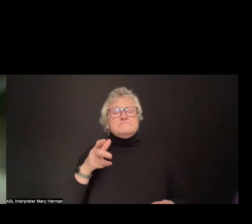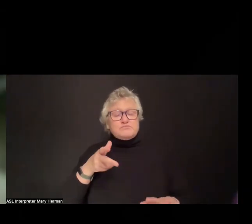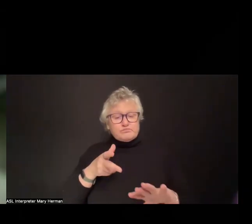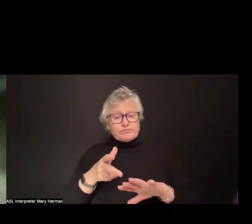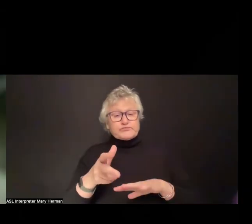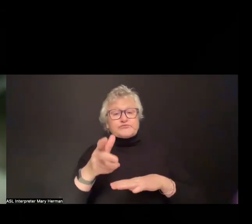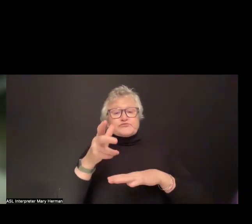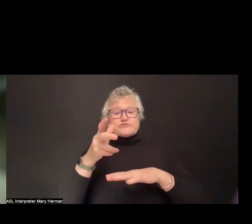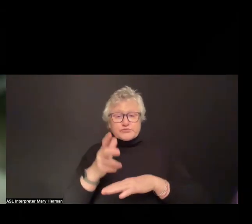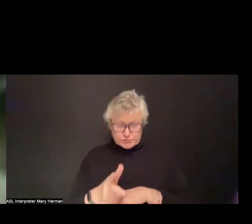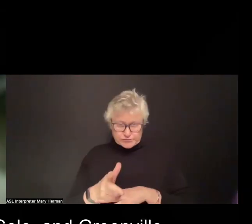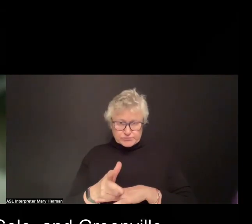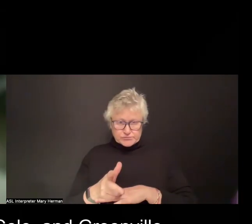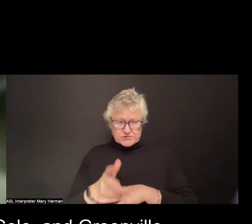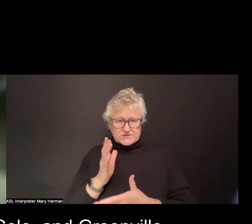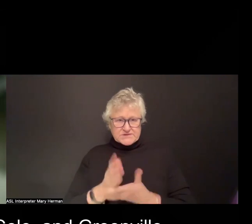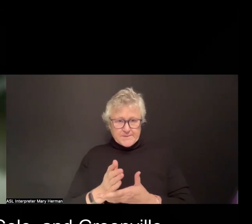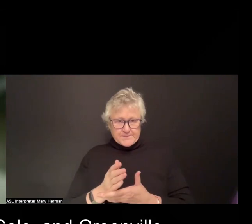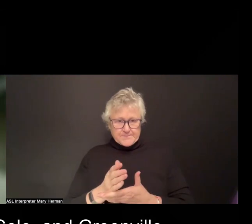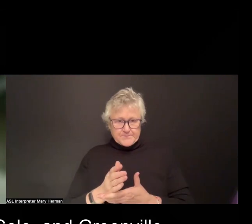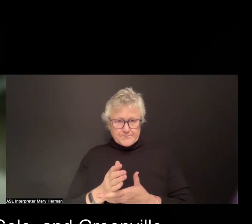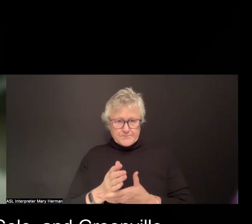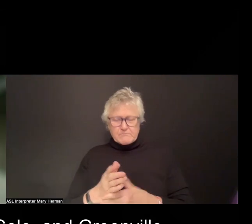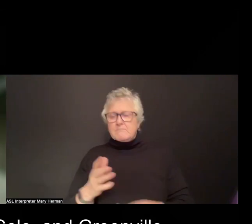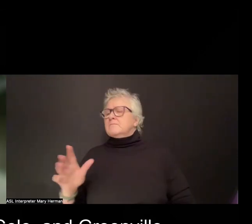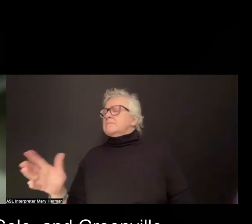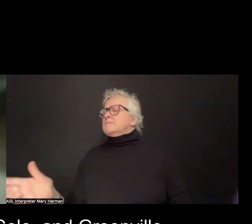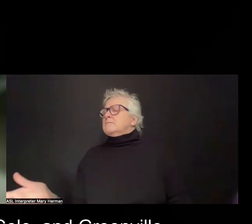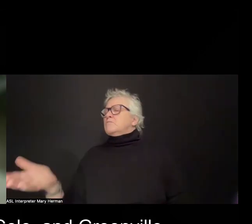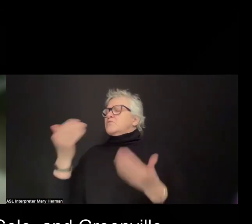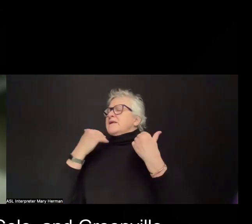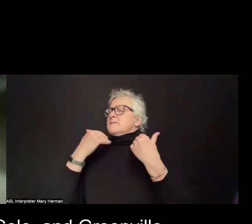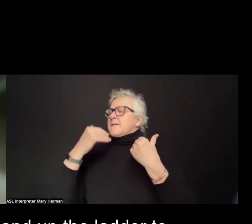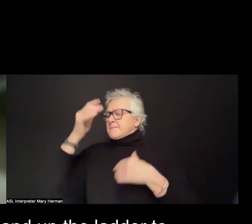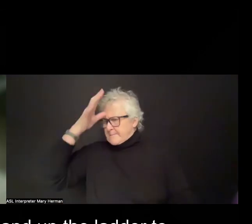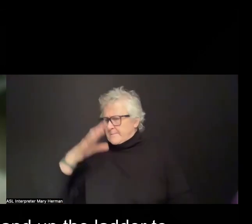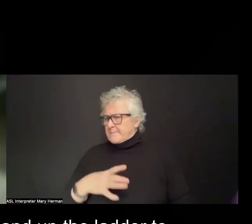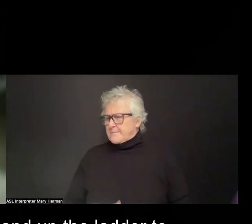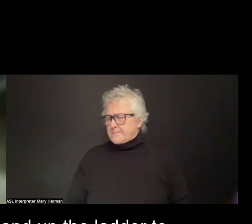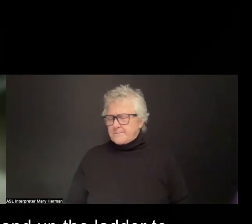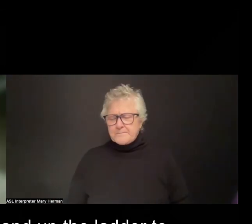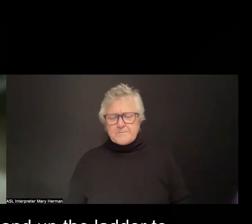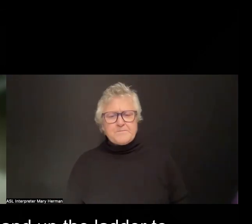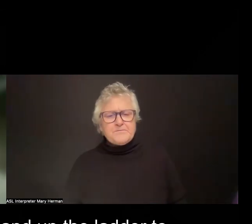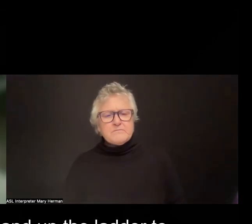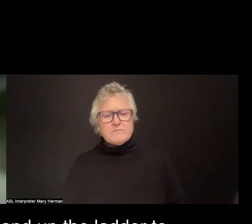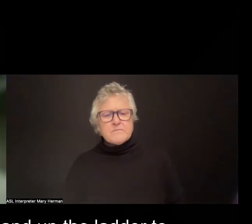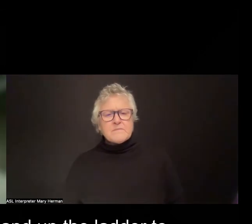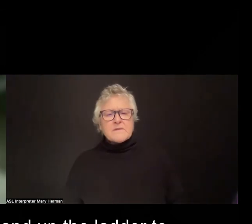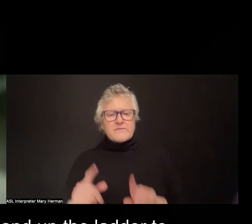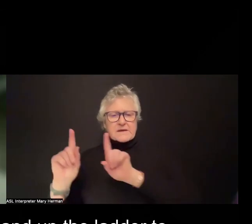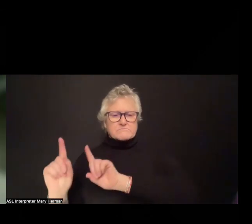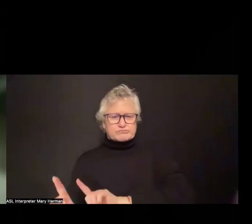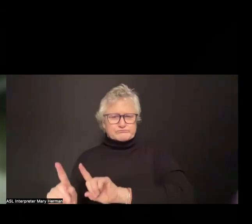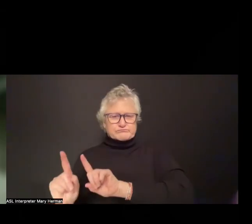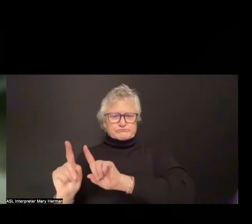said. One by one, Fly, Cole, and Greenville were led down from the back of the cart through the crowd and up the ladder to stand where we all could